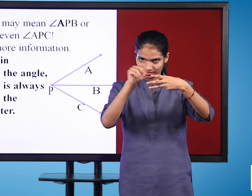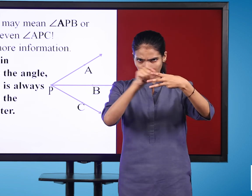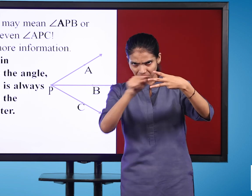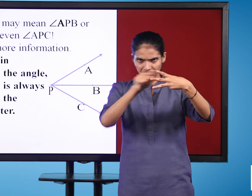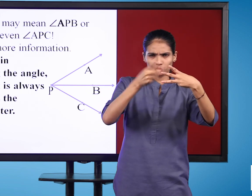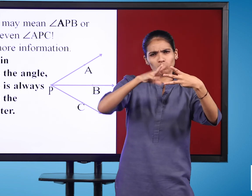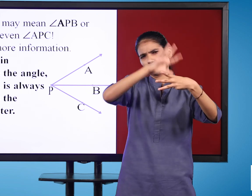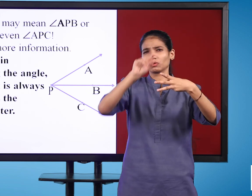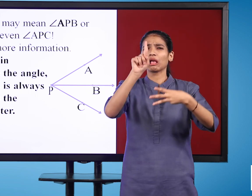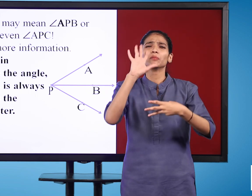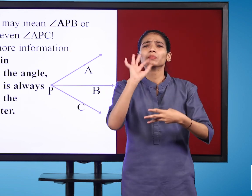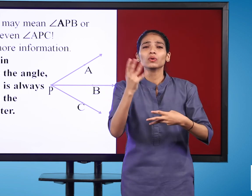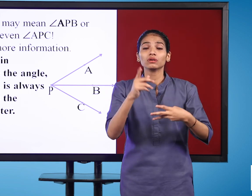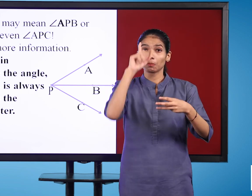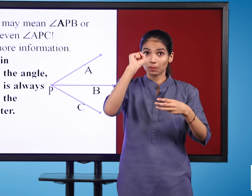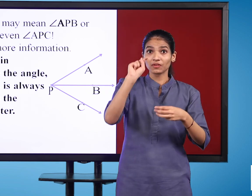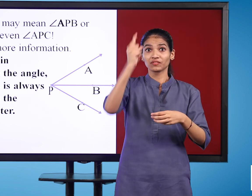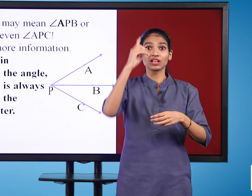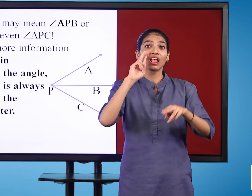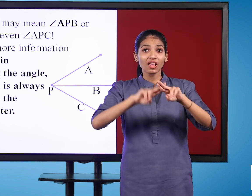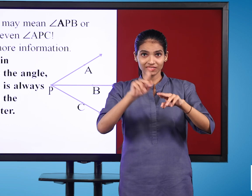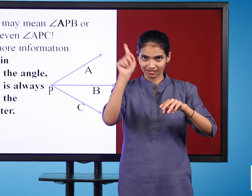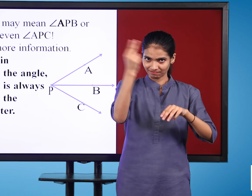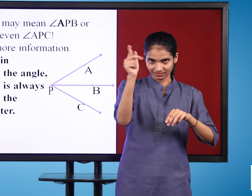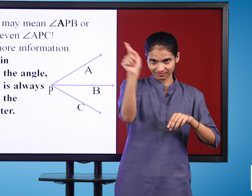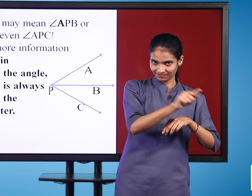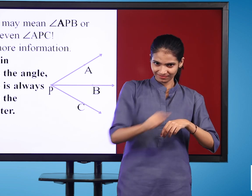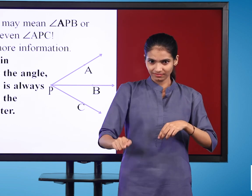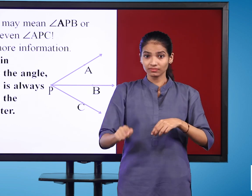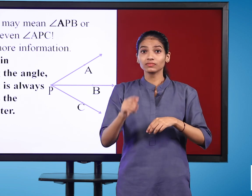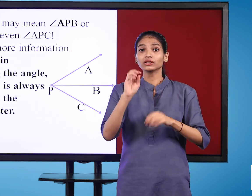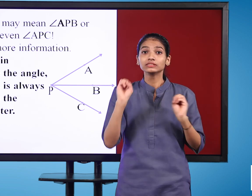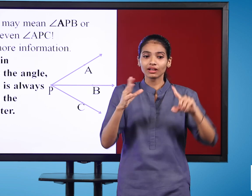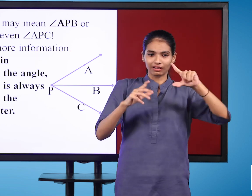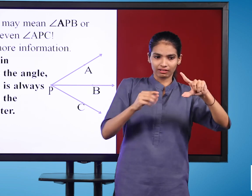Note that in specifying the angle, the vertex is always written as the middle letter.